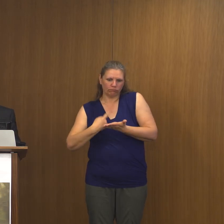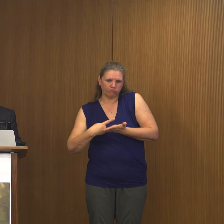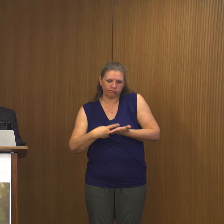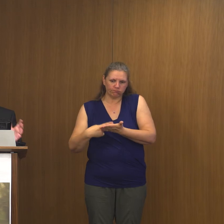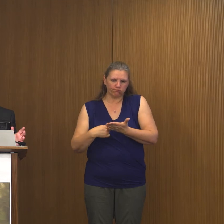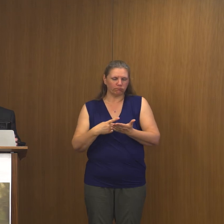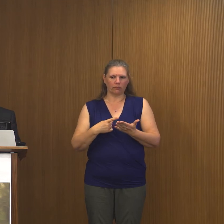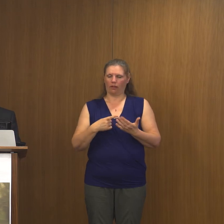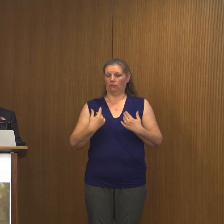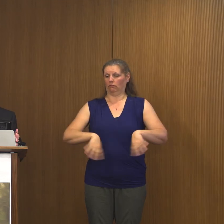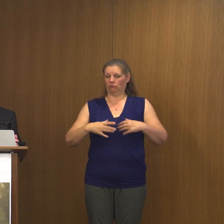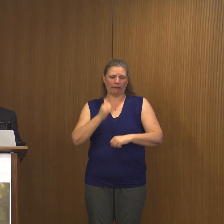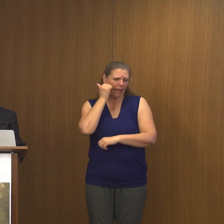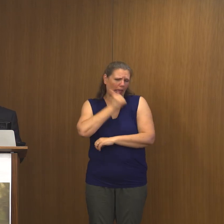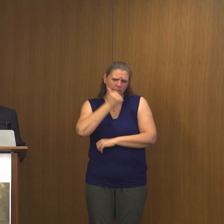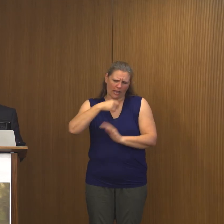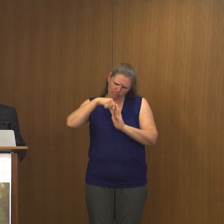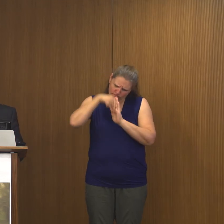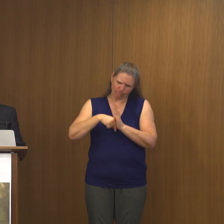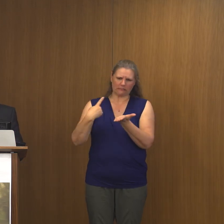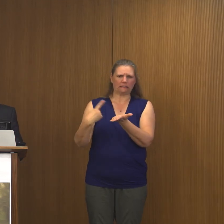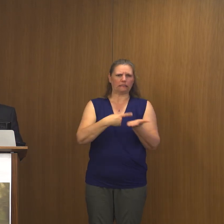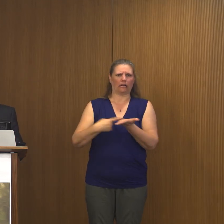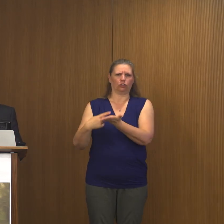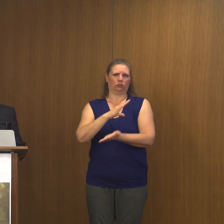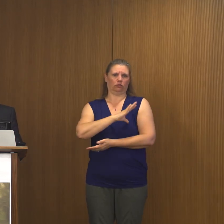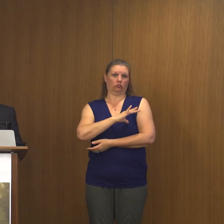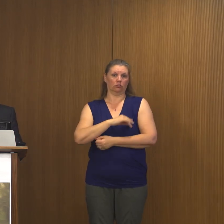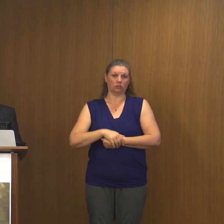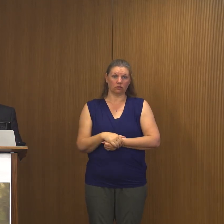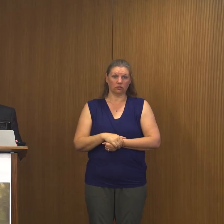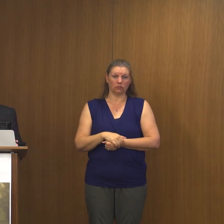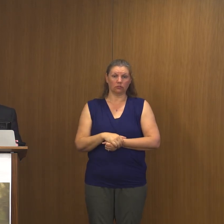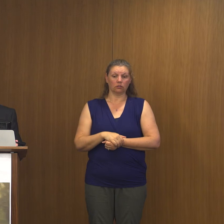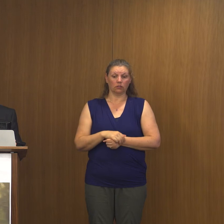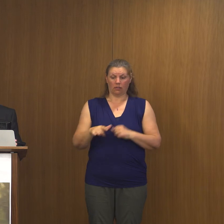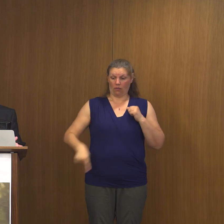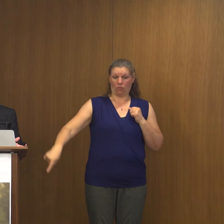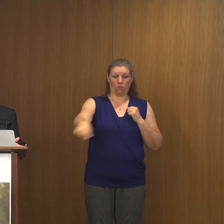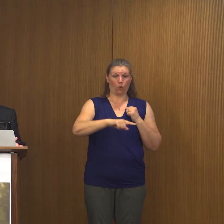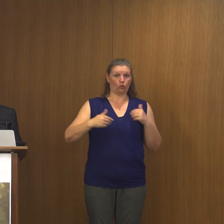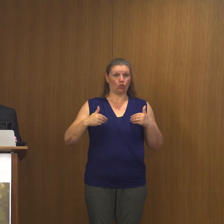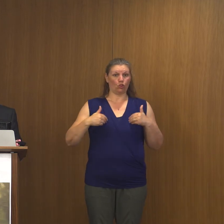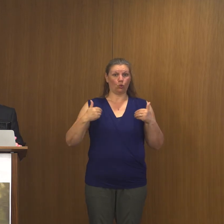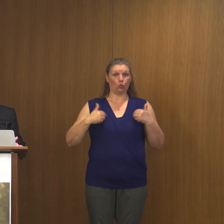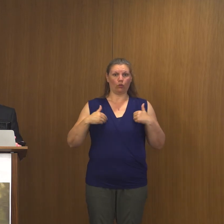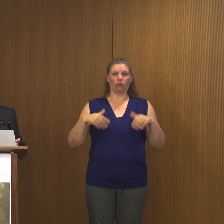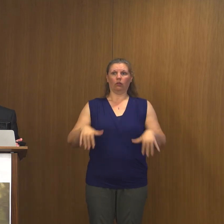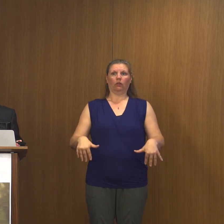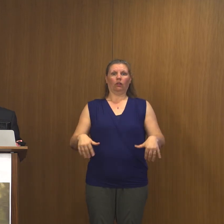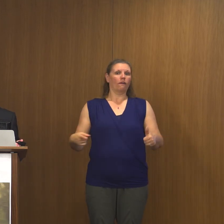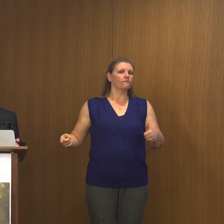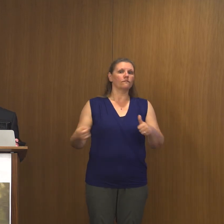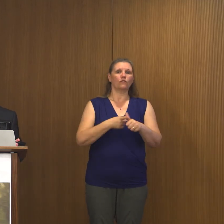and what the day-to-day looks like and what the challenges are. And for many of these youth, that's one of the first times that they've ever had